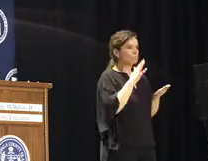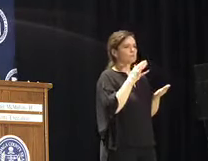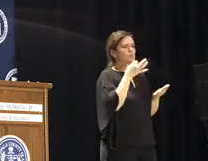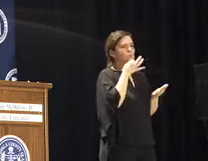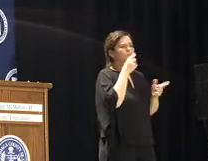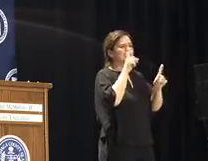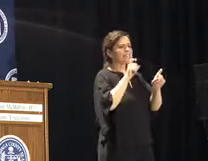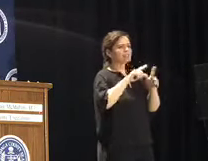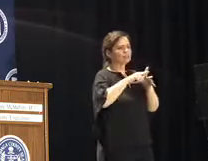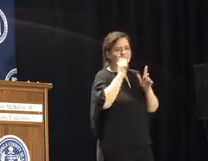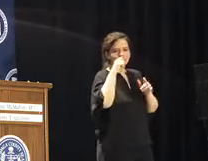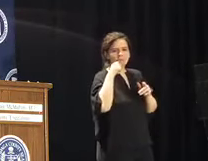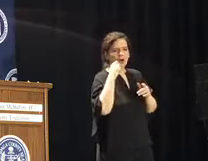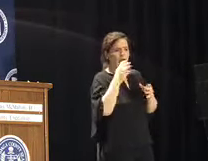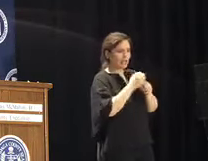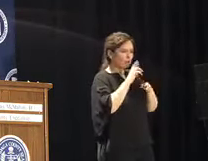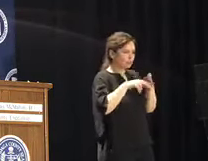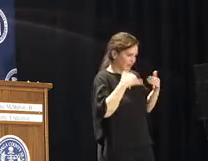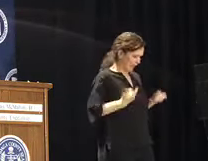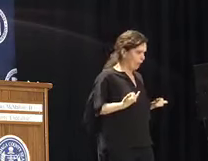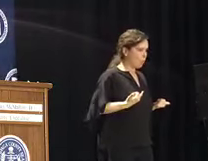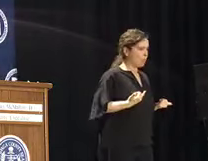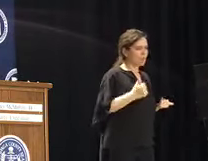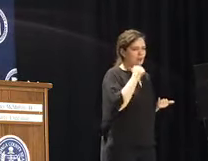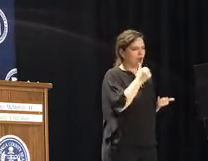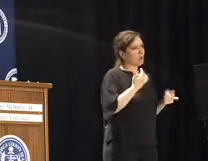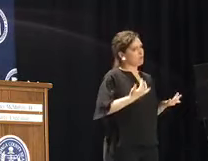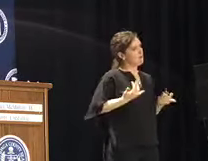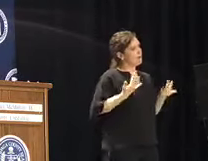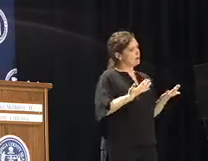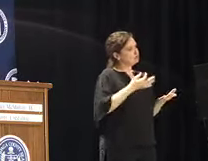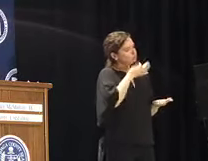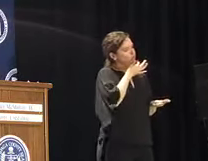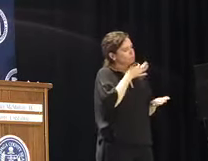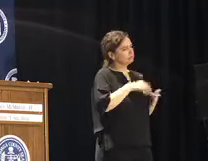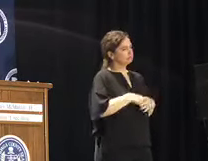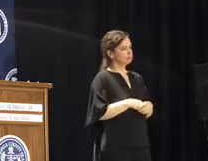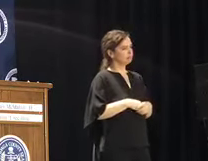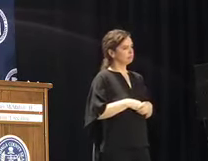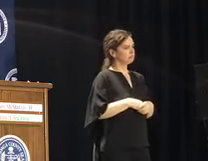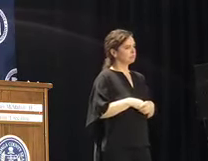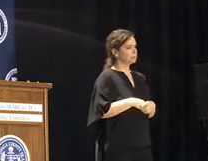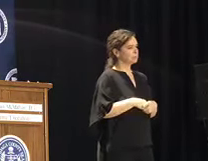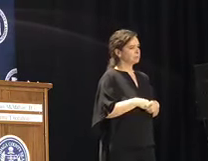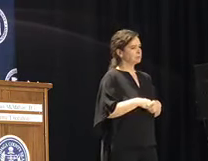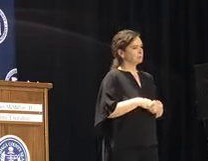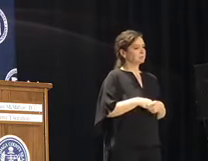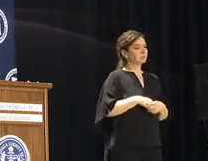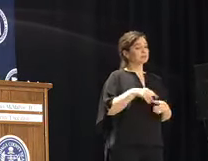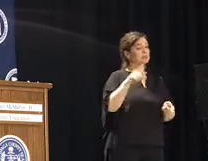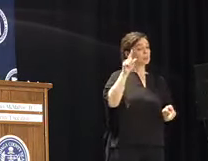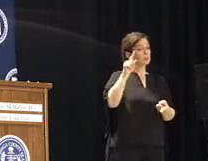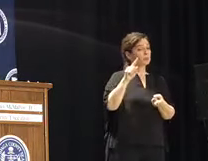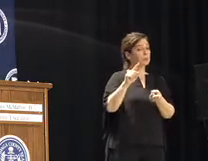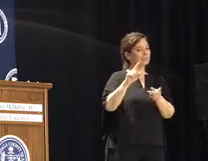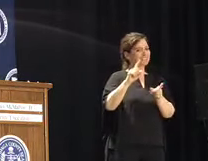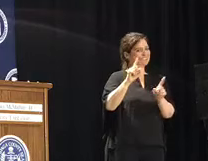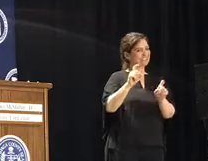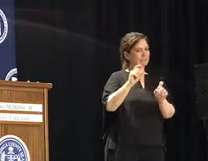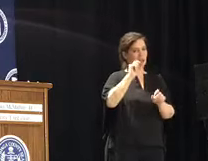look at you look at that curve's flattened as far as demand goes across the board. So